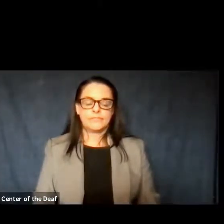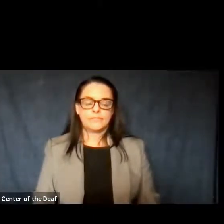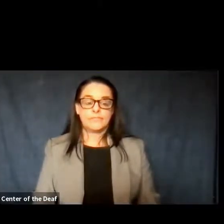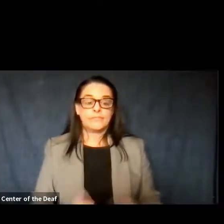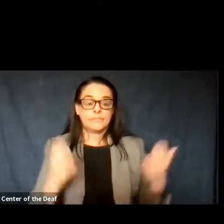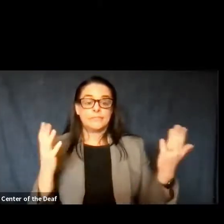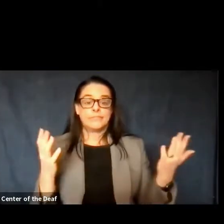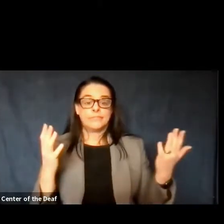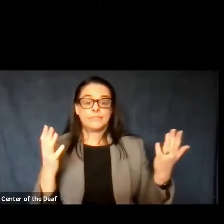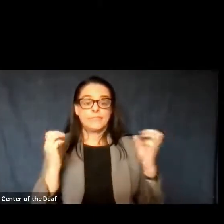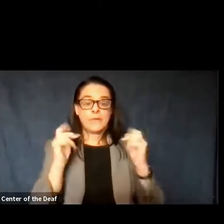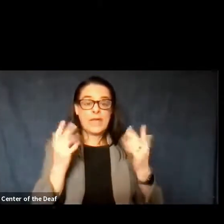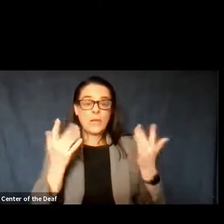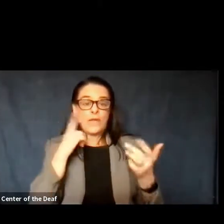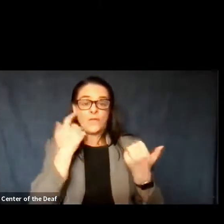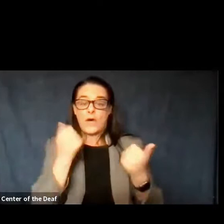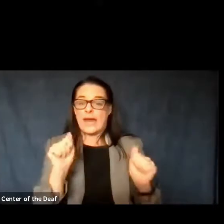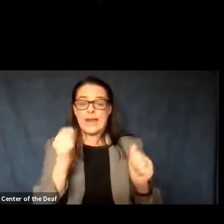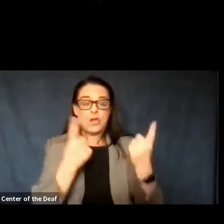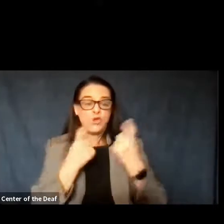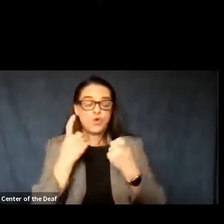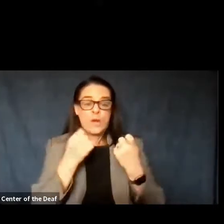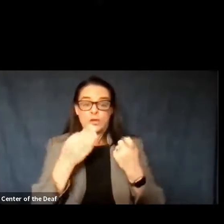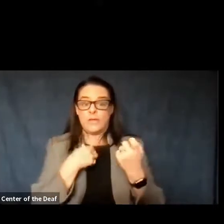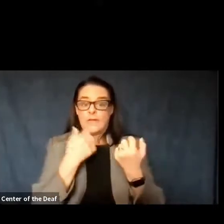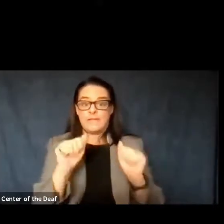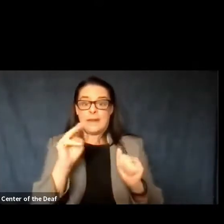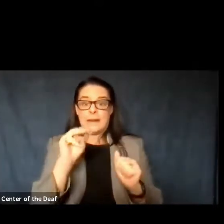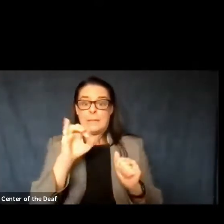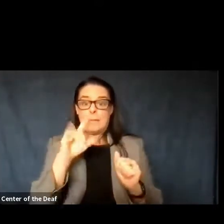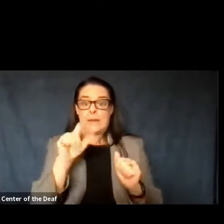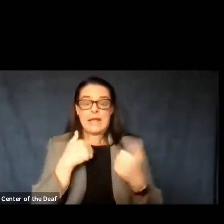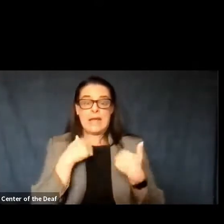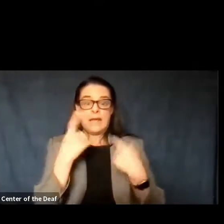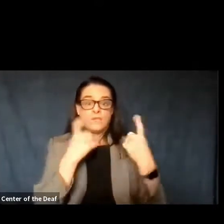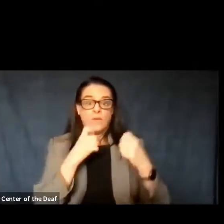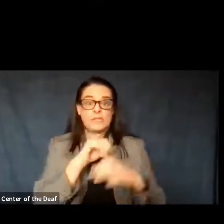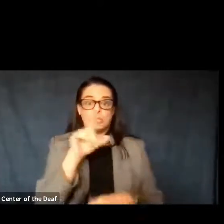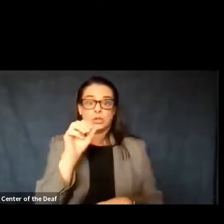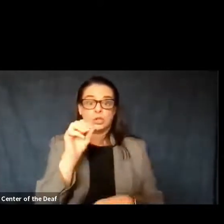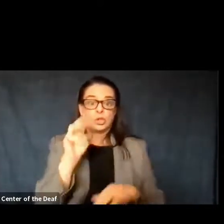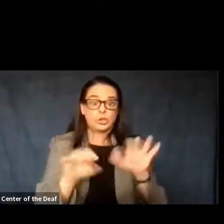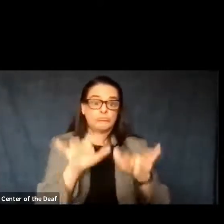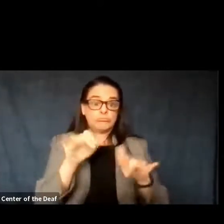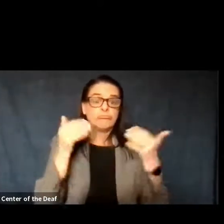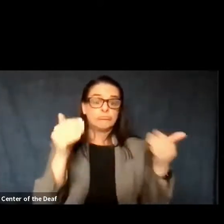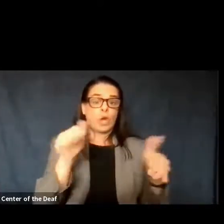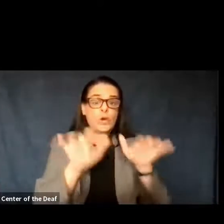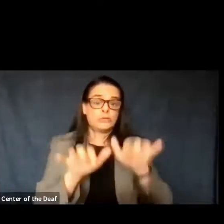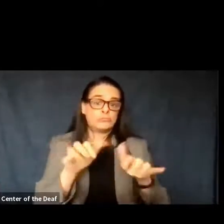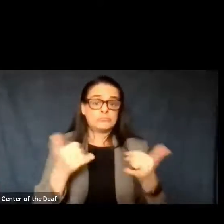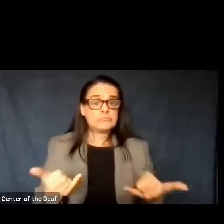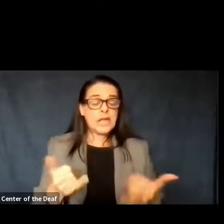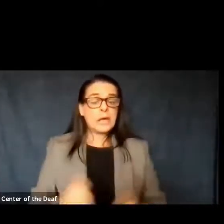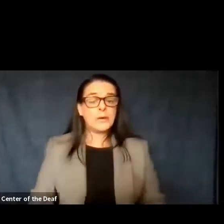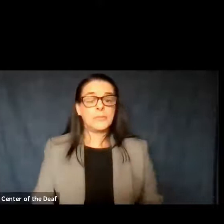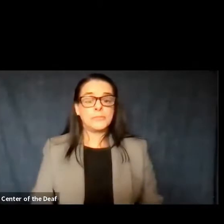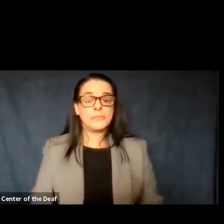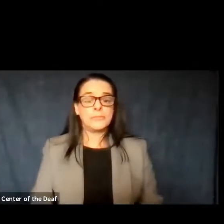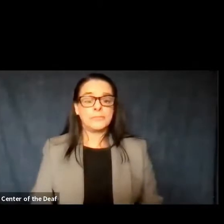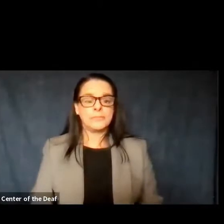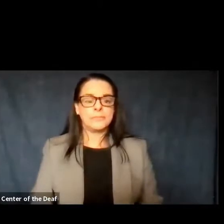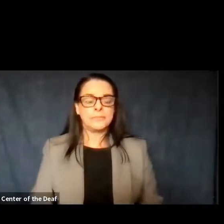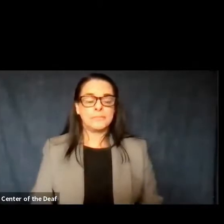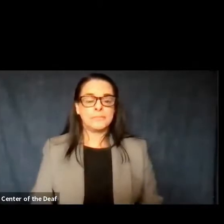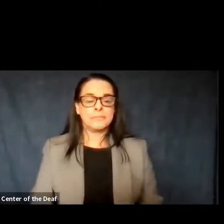All right, waiting on questions. If you have any questions, if any of the media has questions in the Zoom, please go ahead and submit them now.